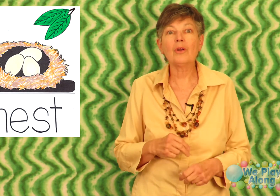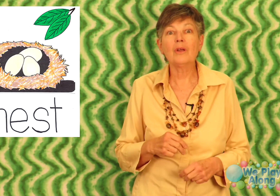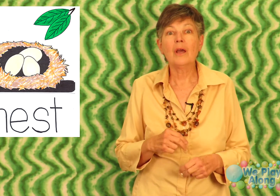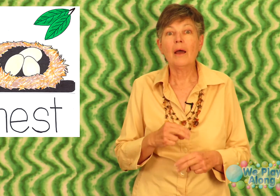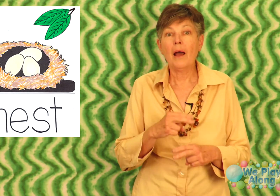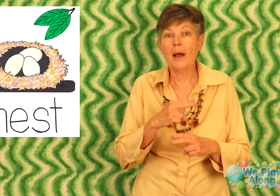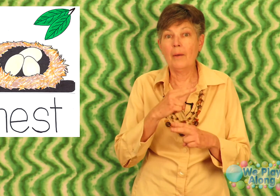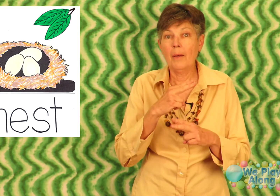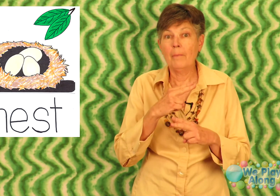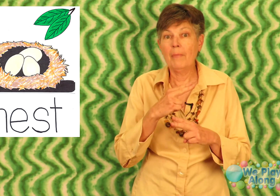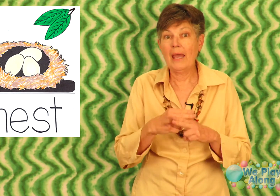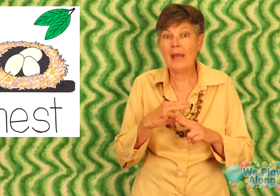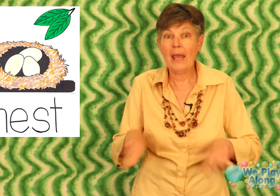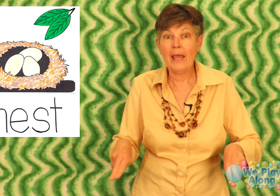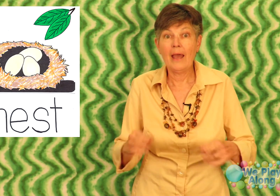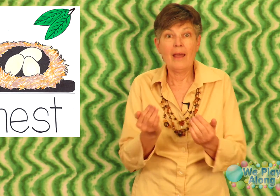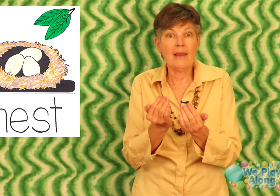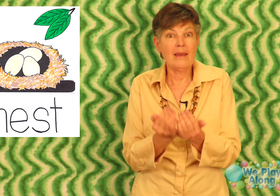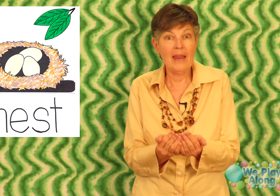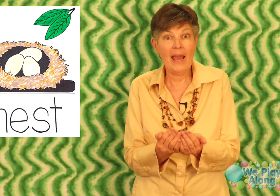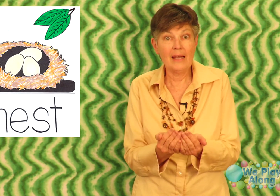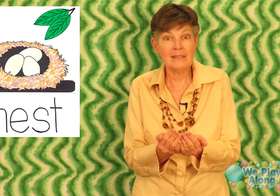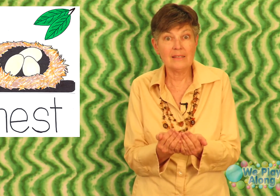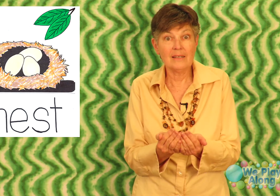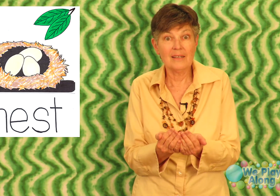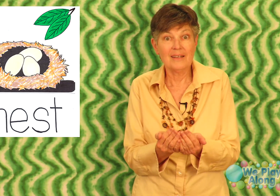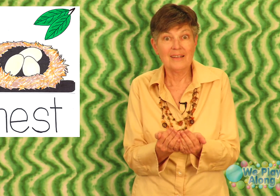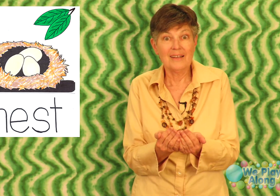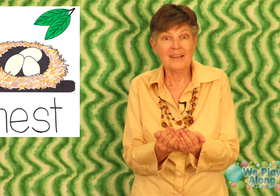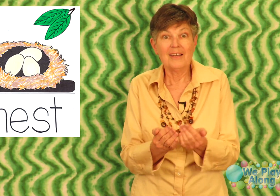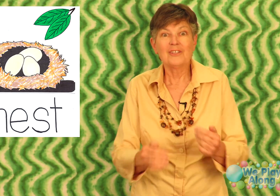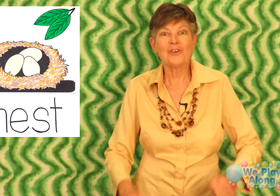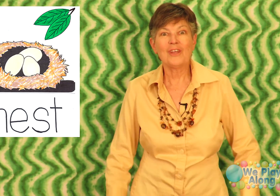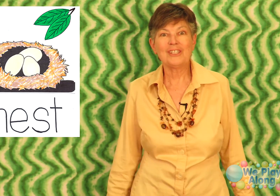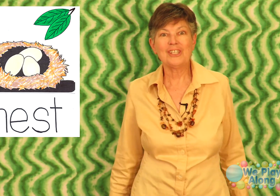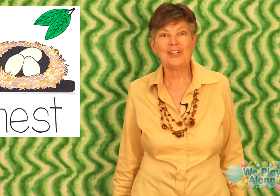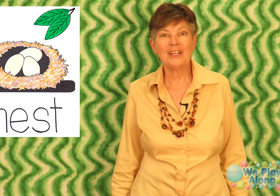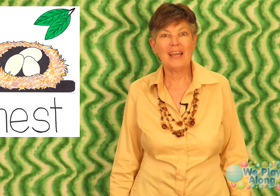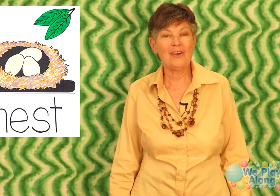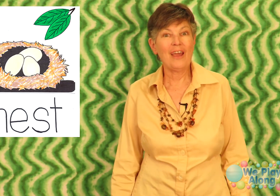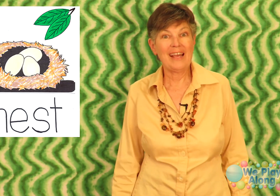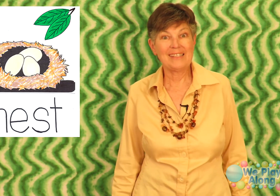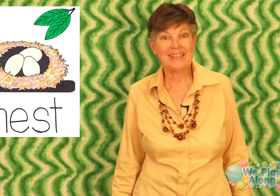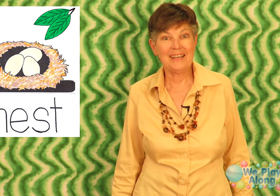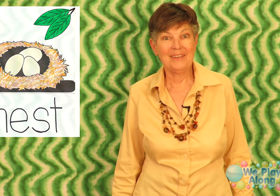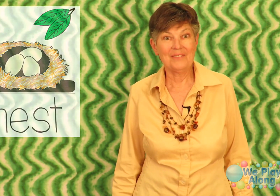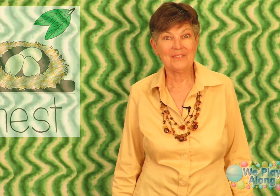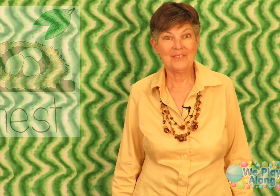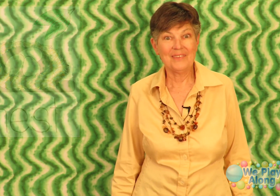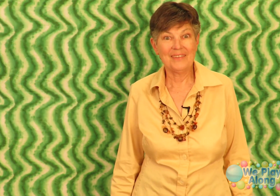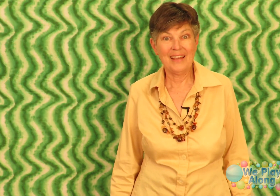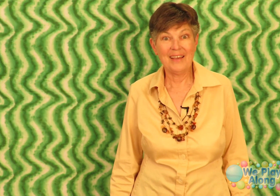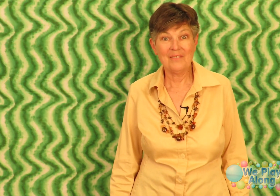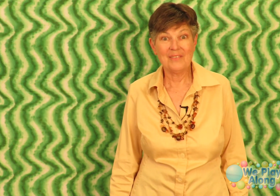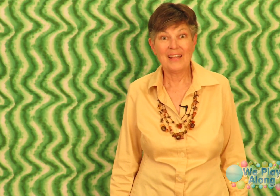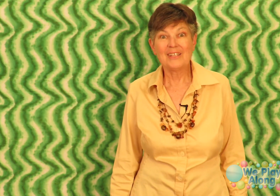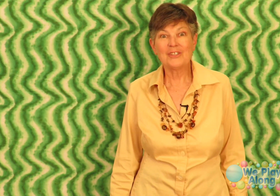bird made a nest so that she could lay her eggs in it. Okay,